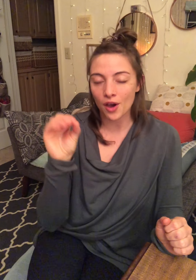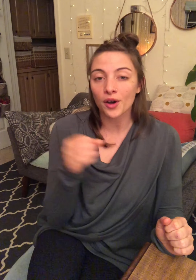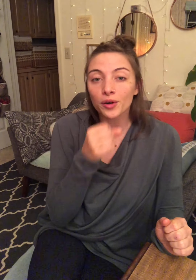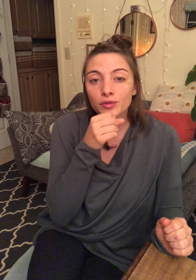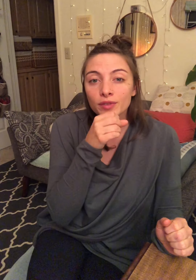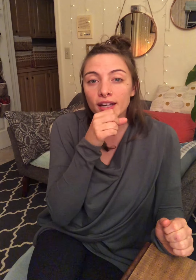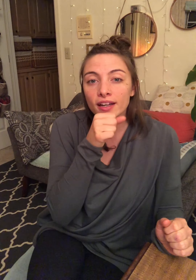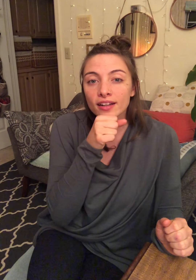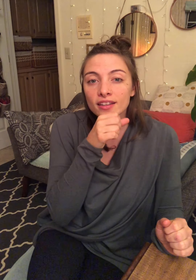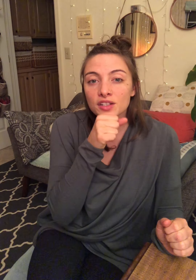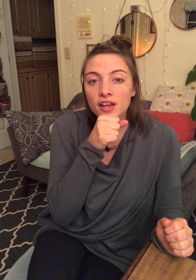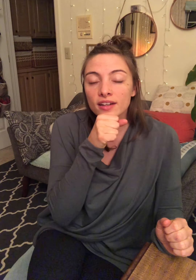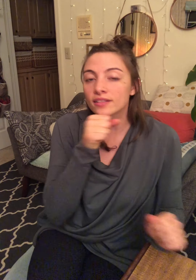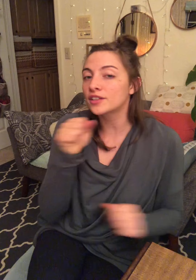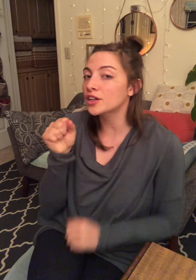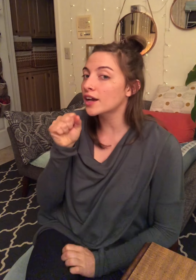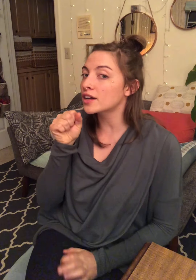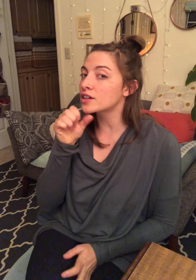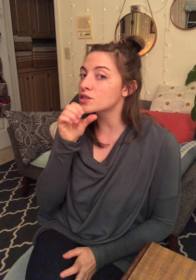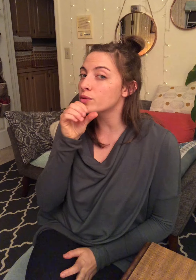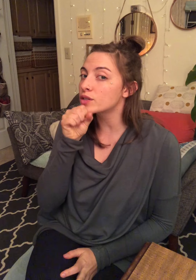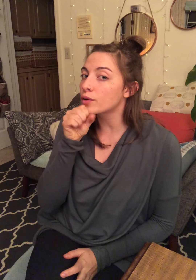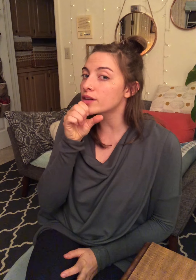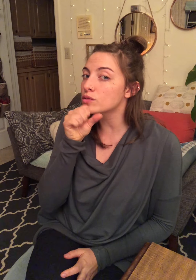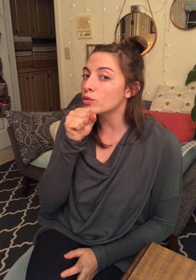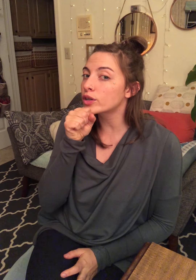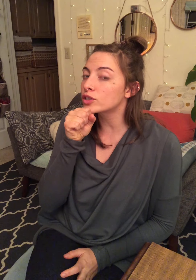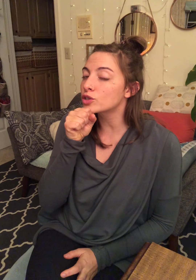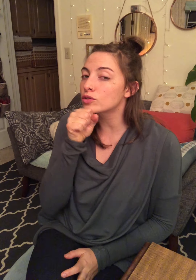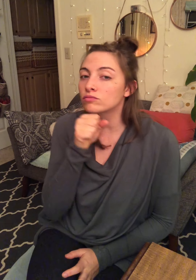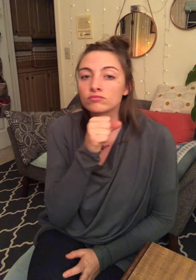O right here at the chin. You're kind of going to squeeze twice. Orange.